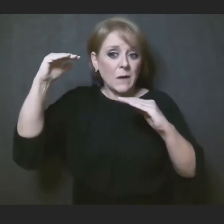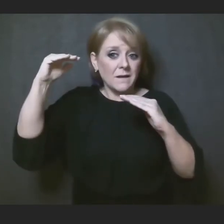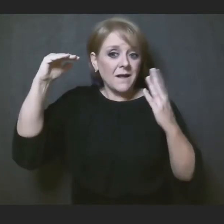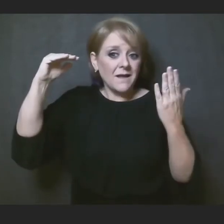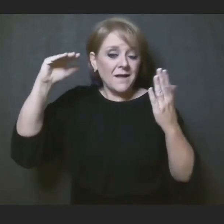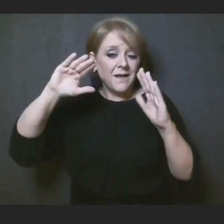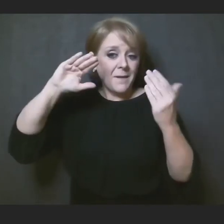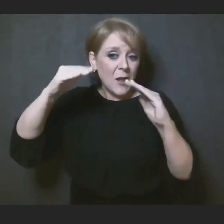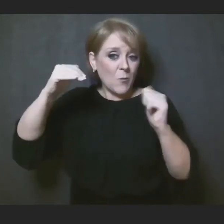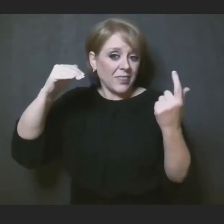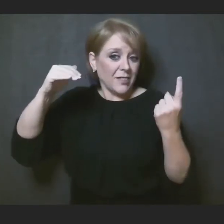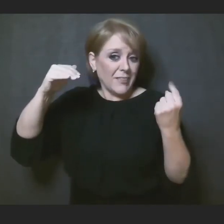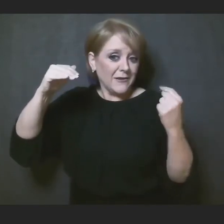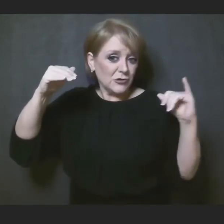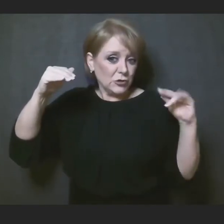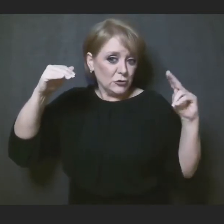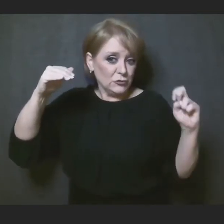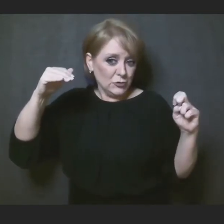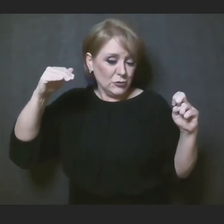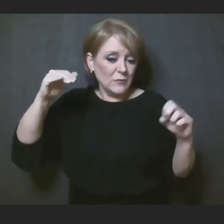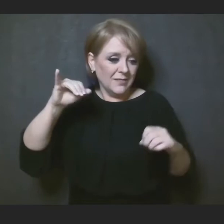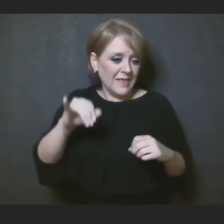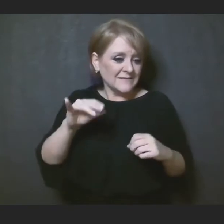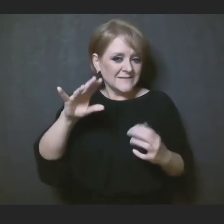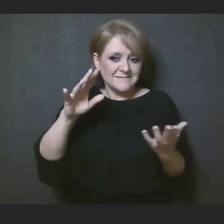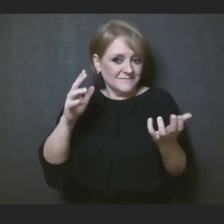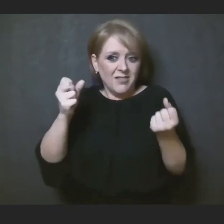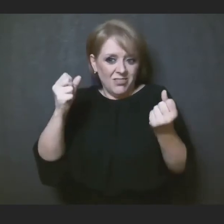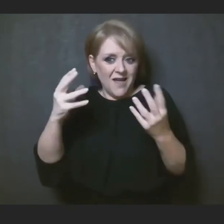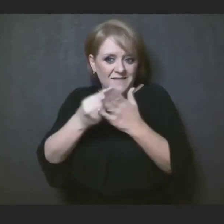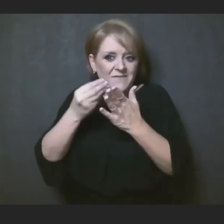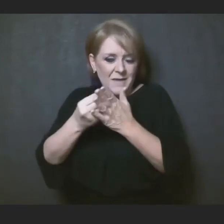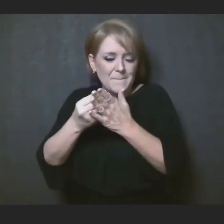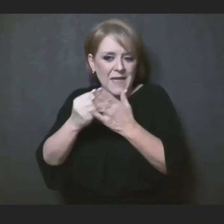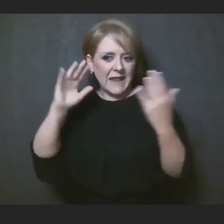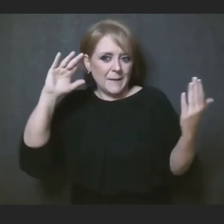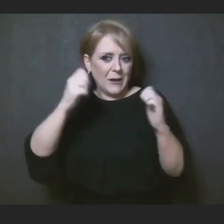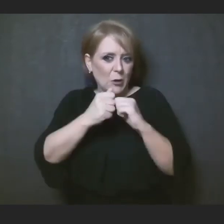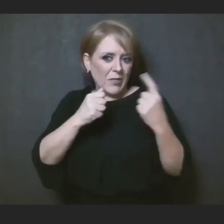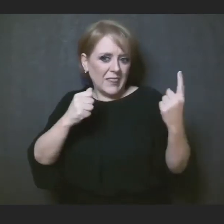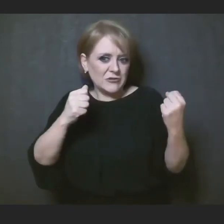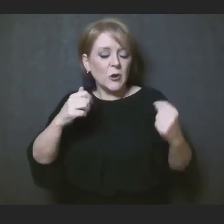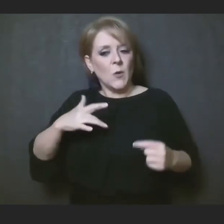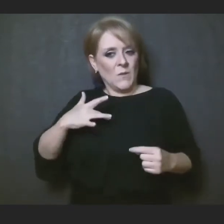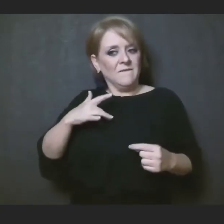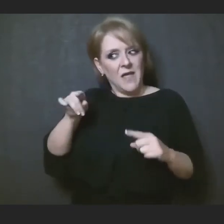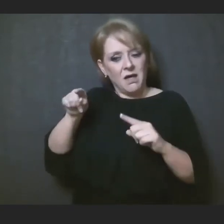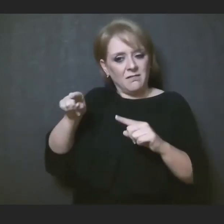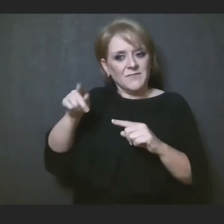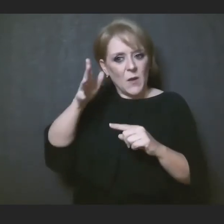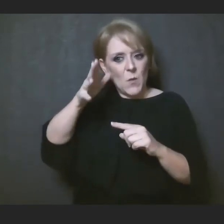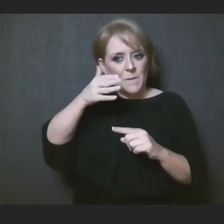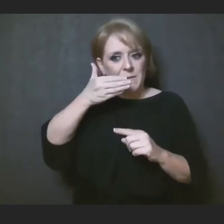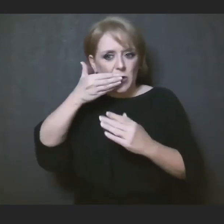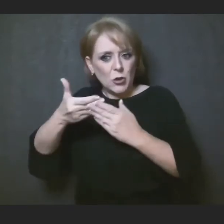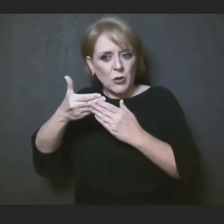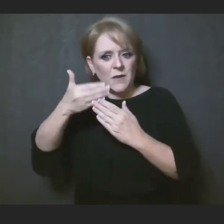in revenue as an increase and that's good we felt like they were going to be up because we knew the state numbers were up